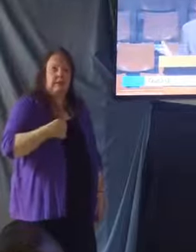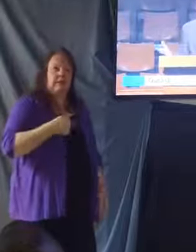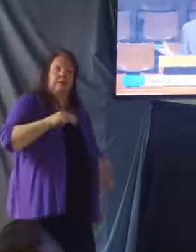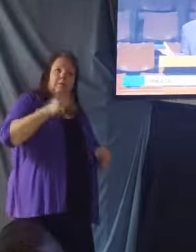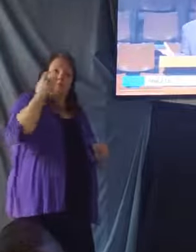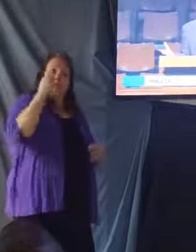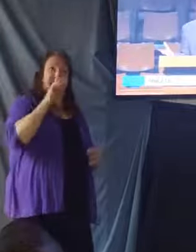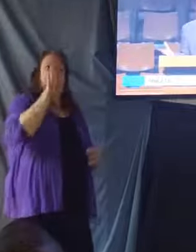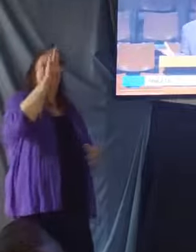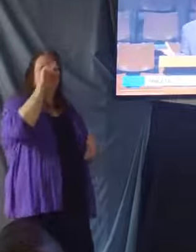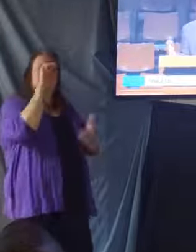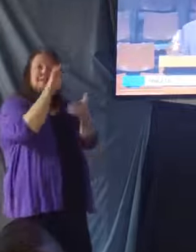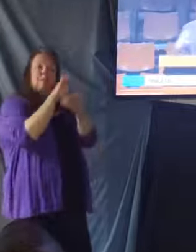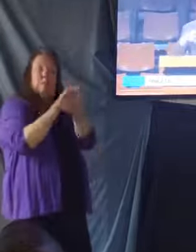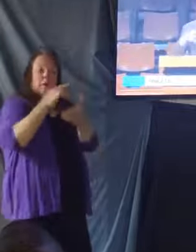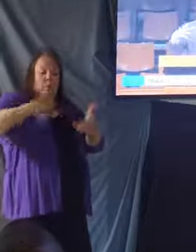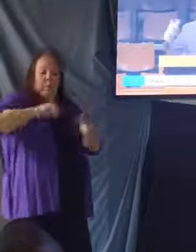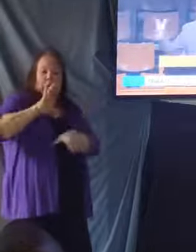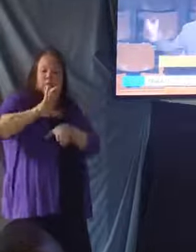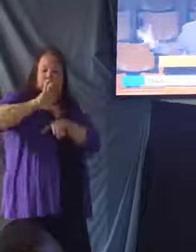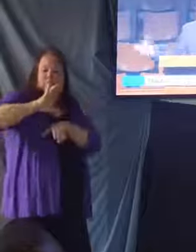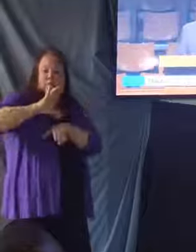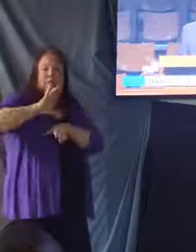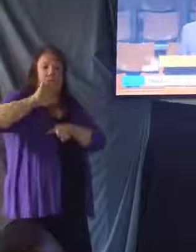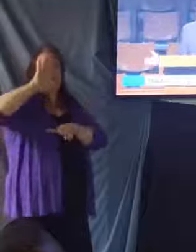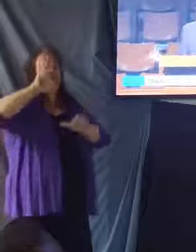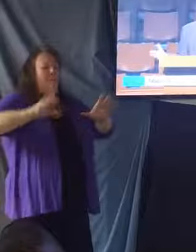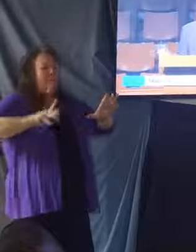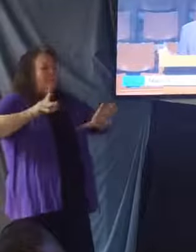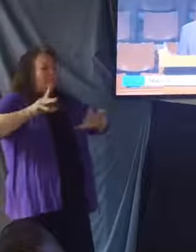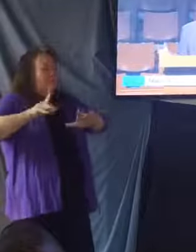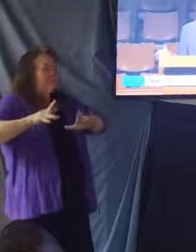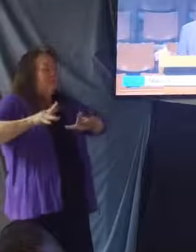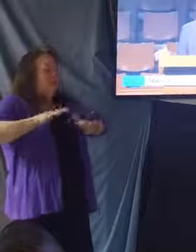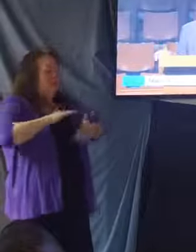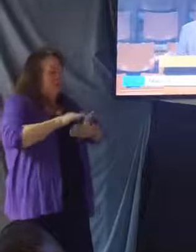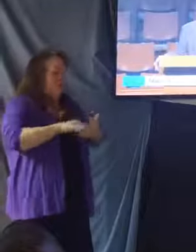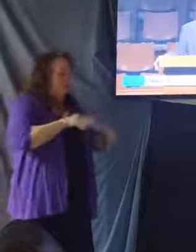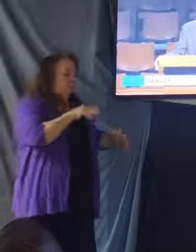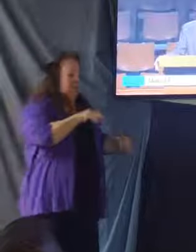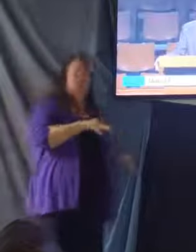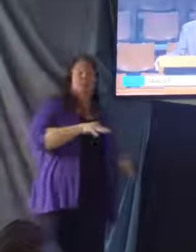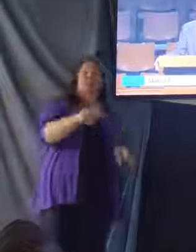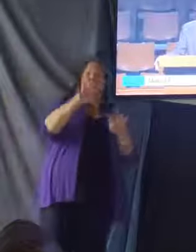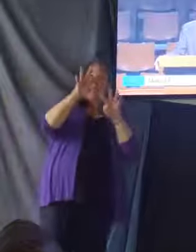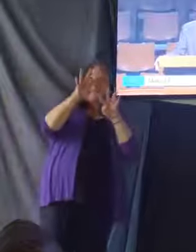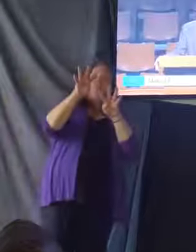as the bride of Christ, the church, and all his glory for all creation.